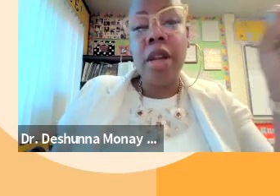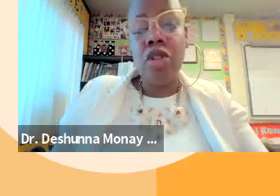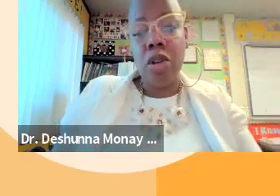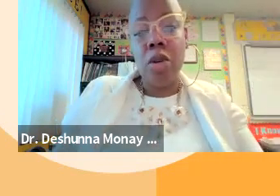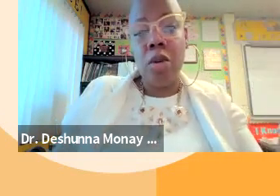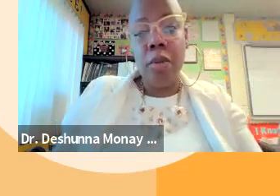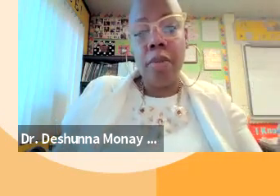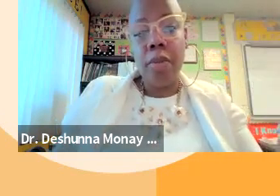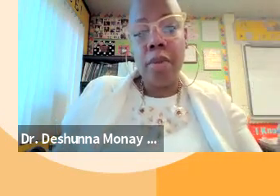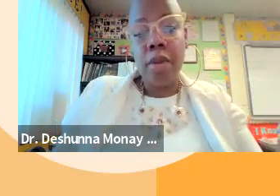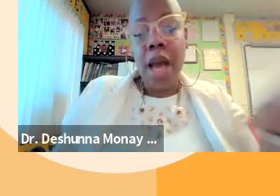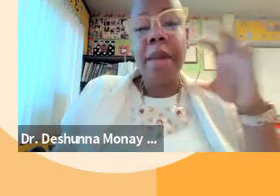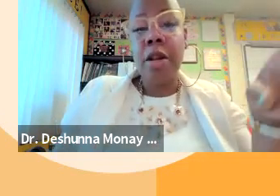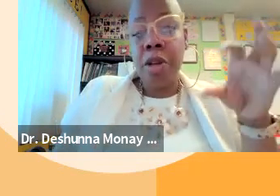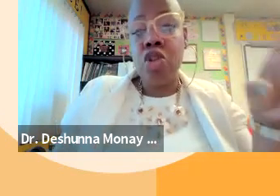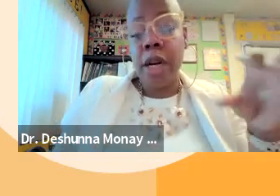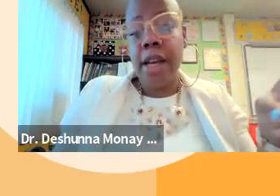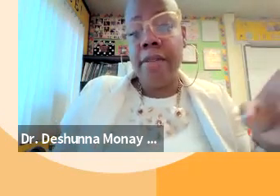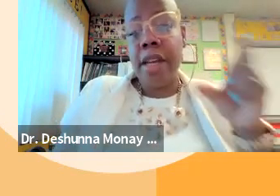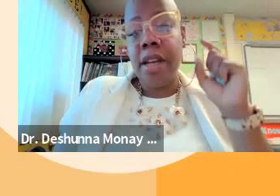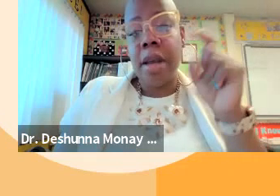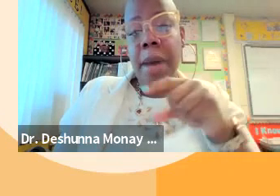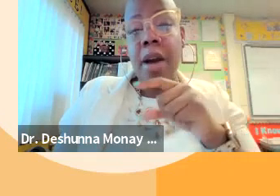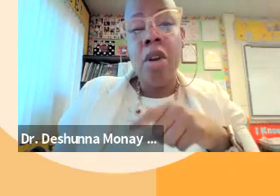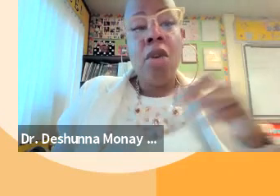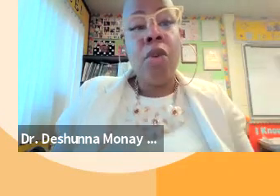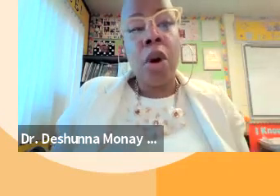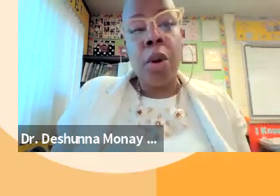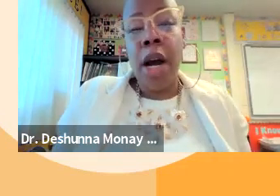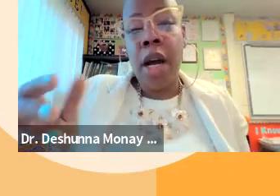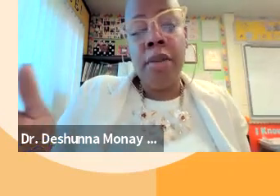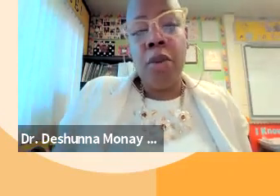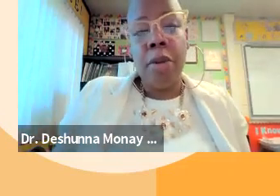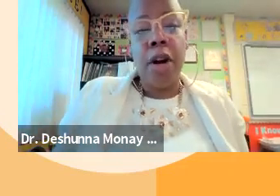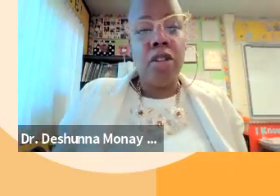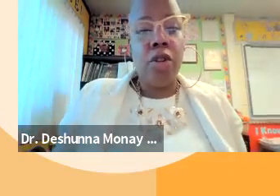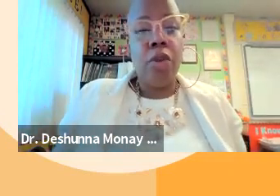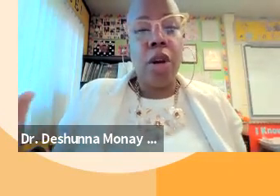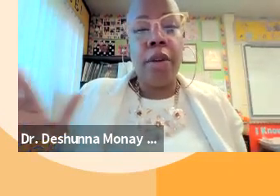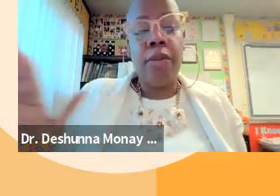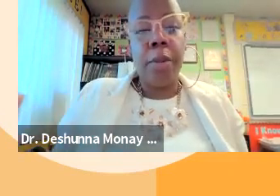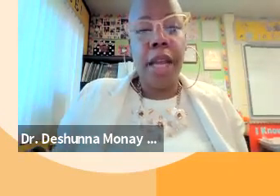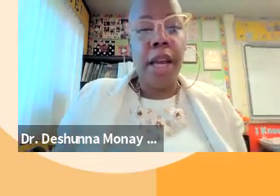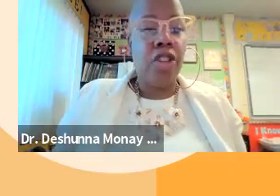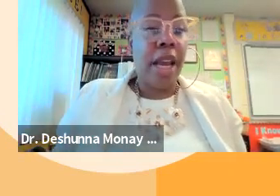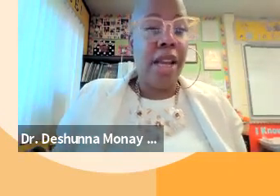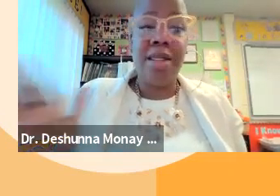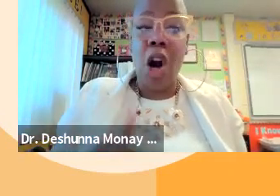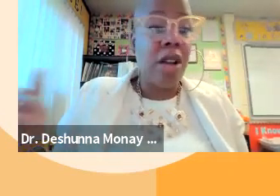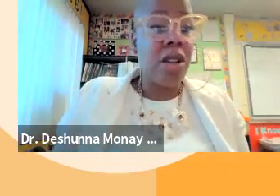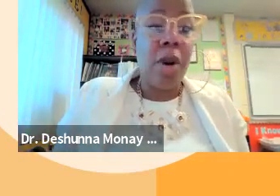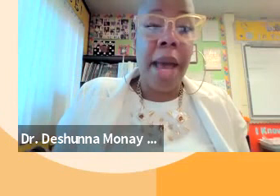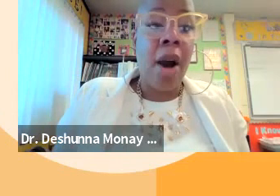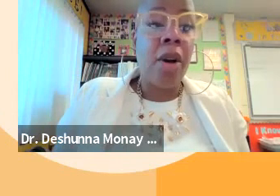what you can do. I mean, the majority of it is about for former foster youth who are formally educated.